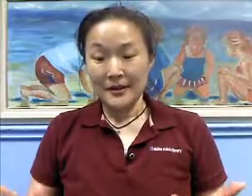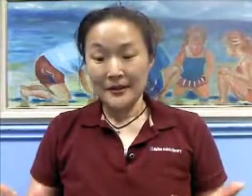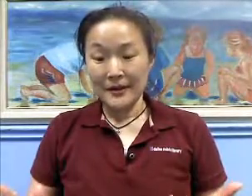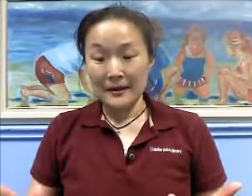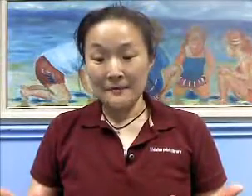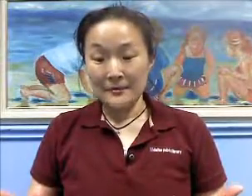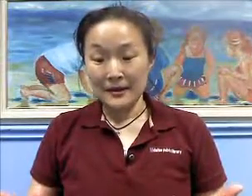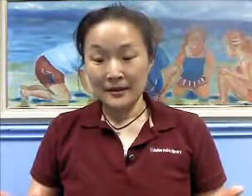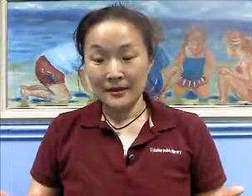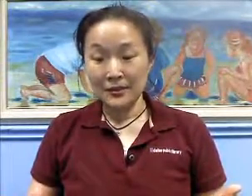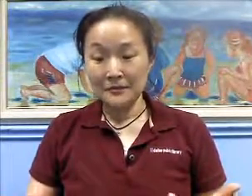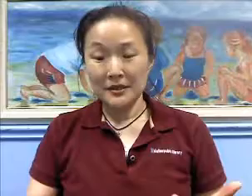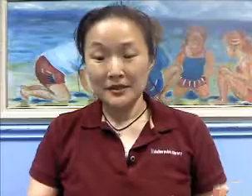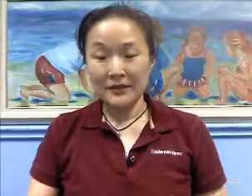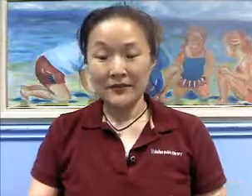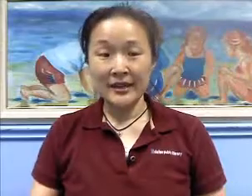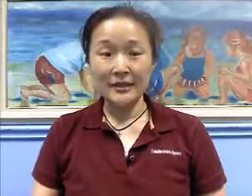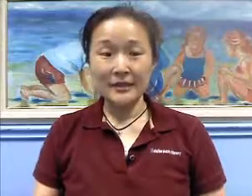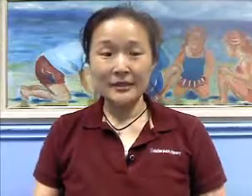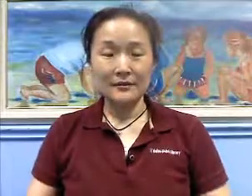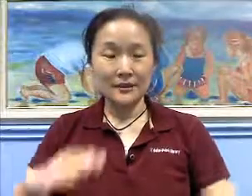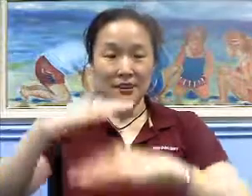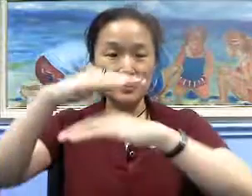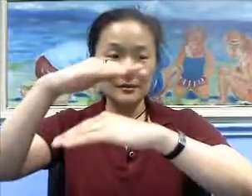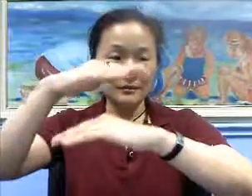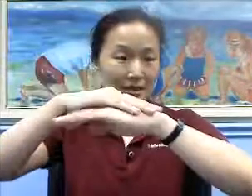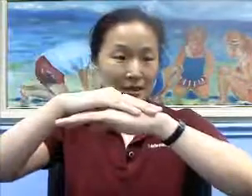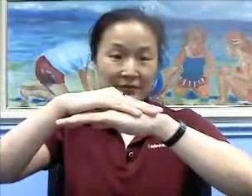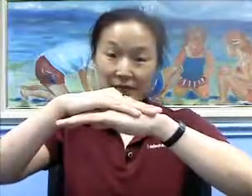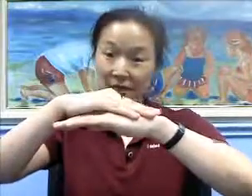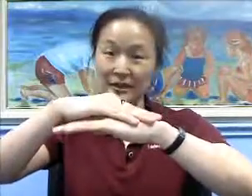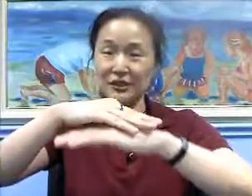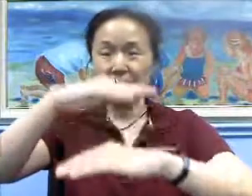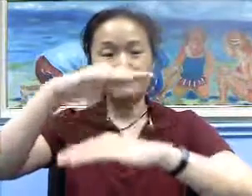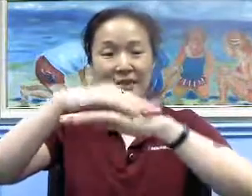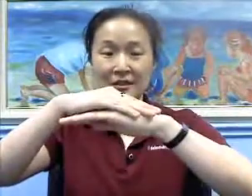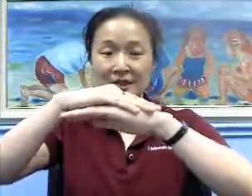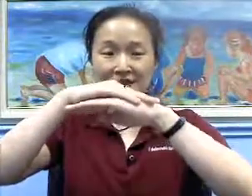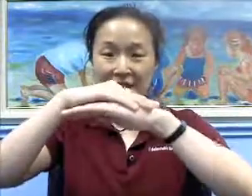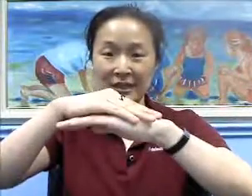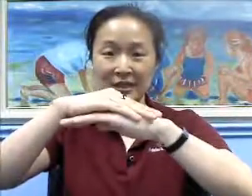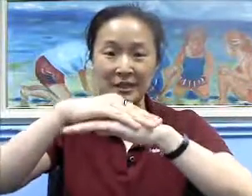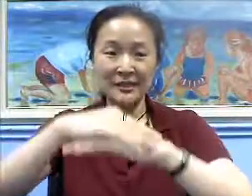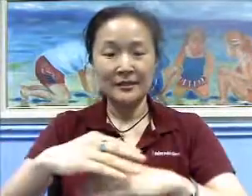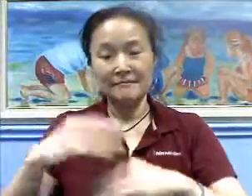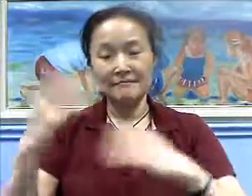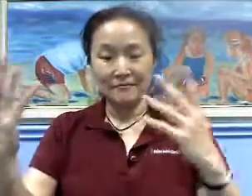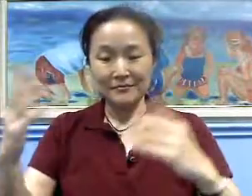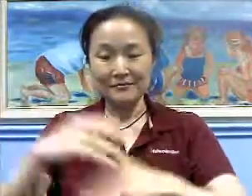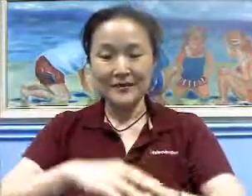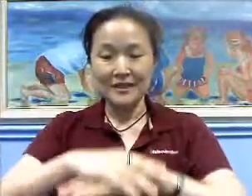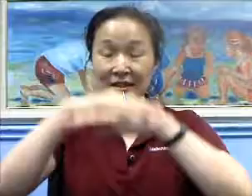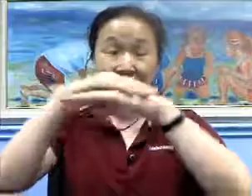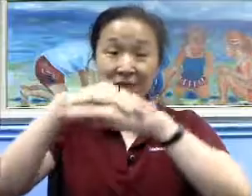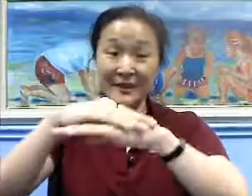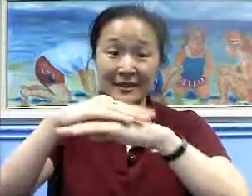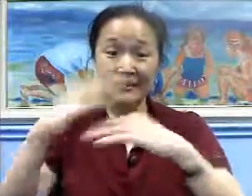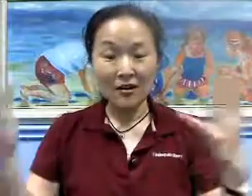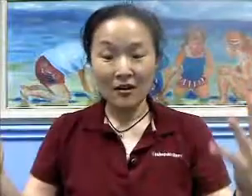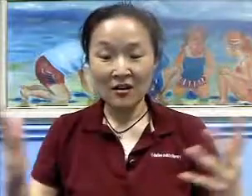next we have Europe. We have England, which is the sign for English. English, England, and Englishmen. All